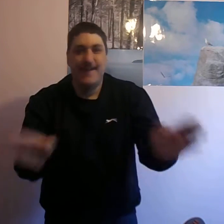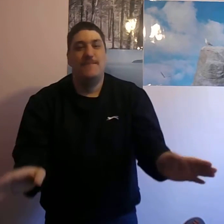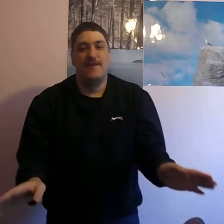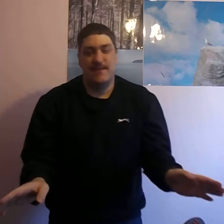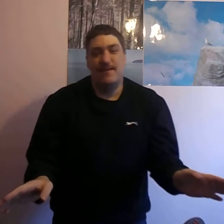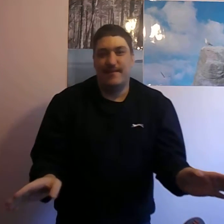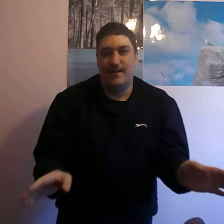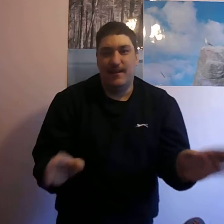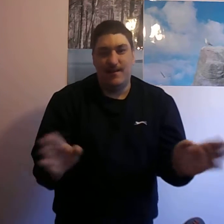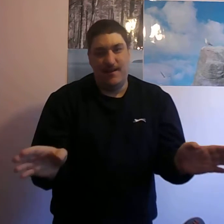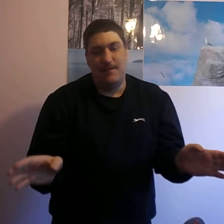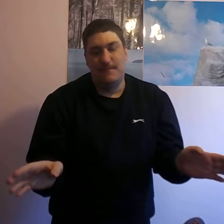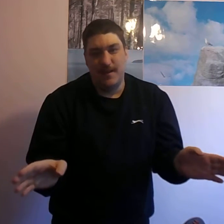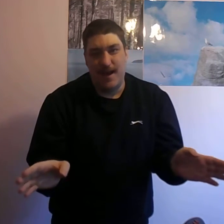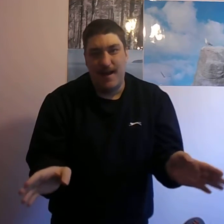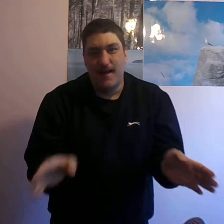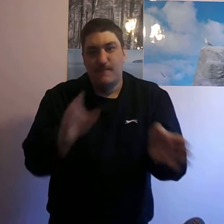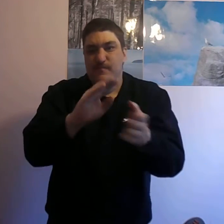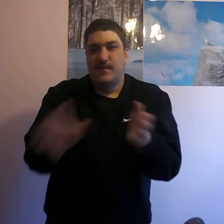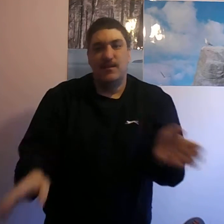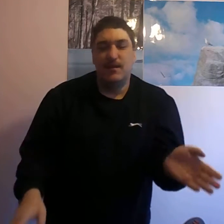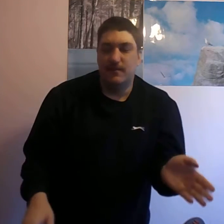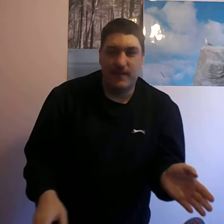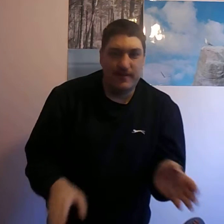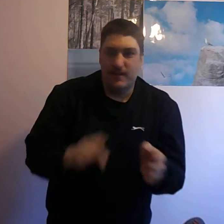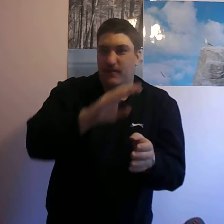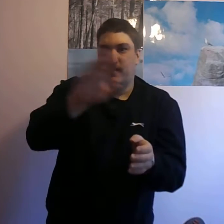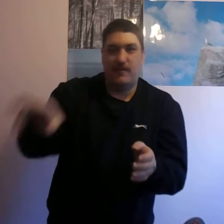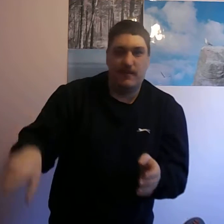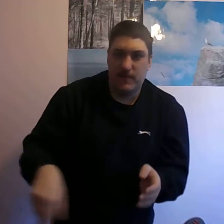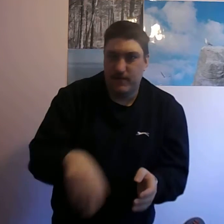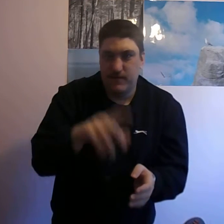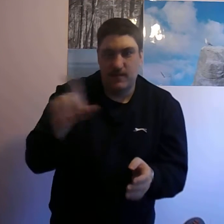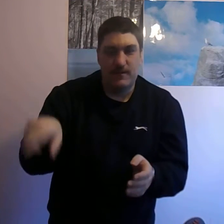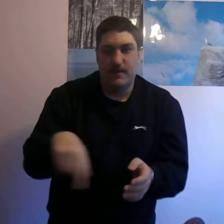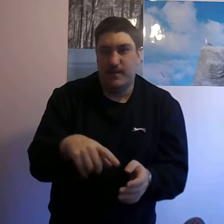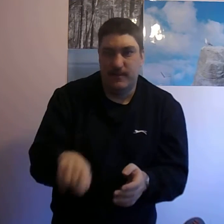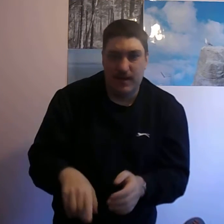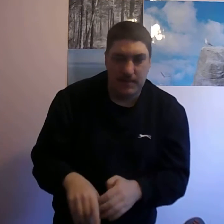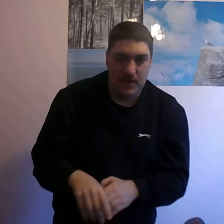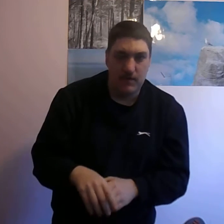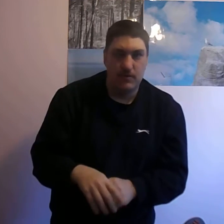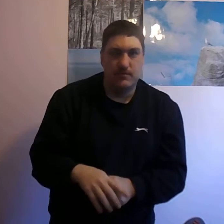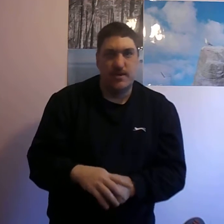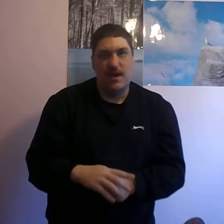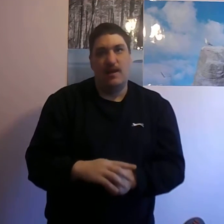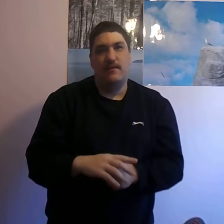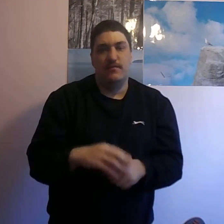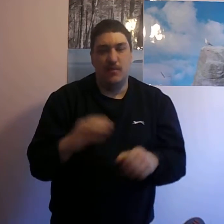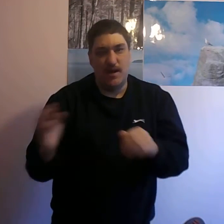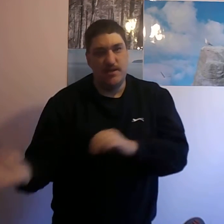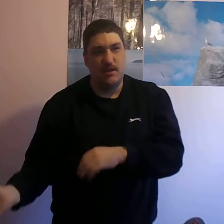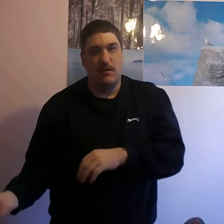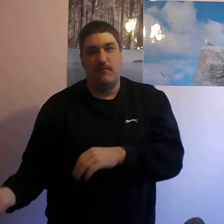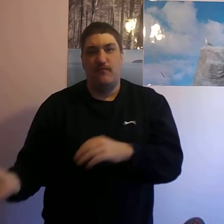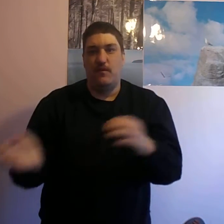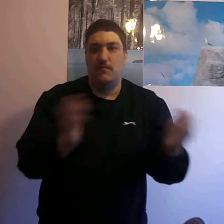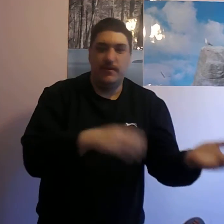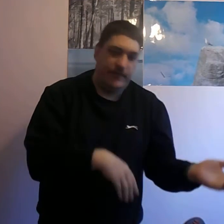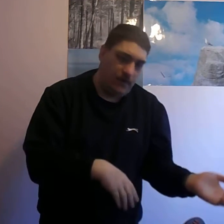But seriously, yeah, there's a lot of conspiracies around the internet about who Chell is and where she comes from and so on and